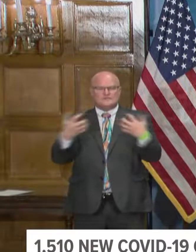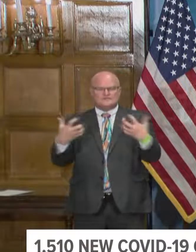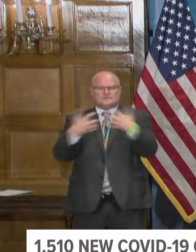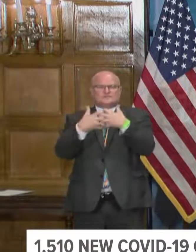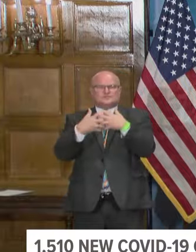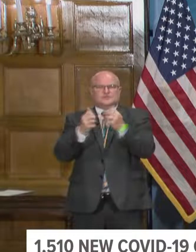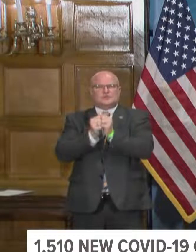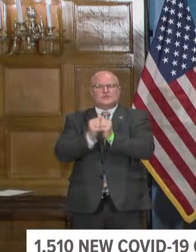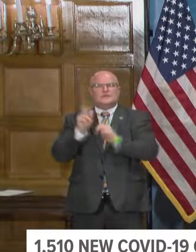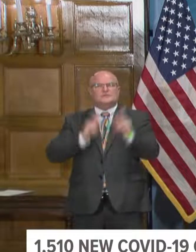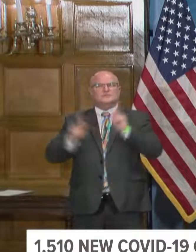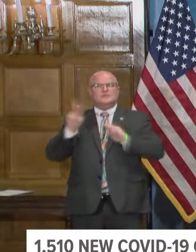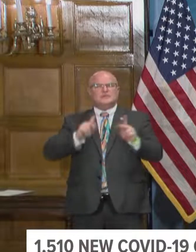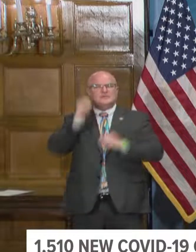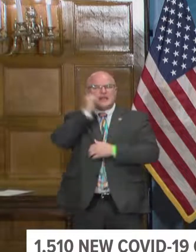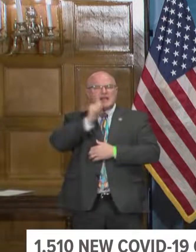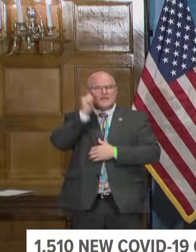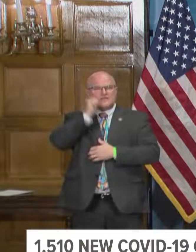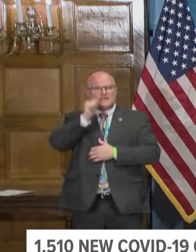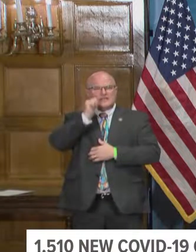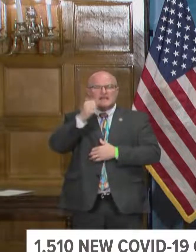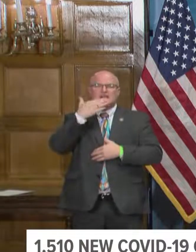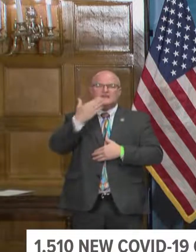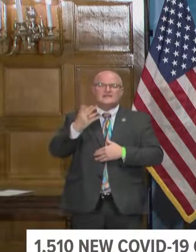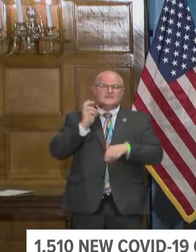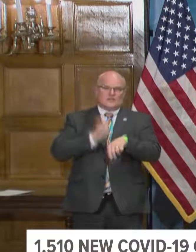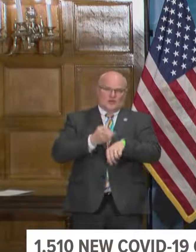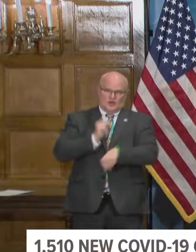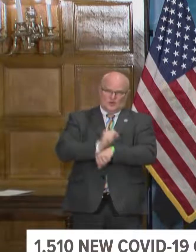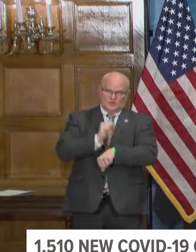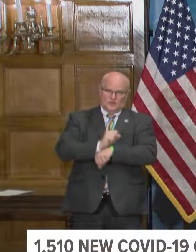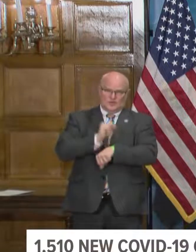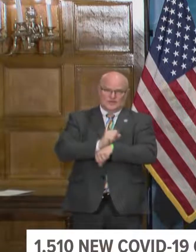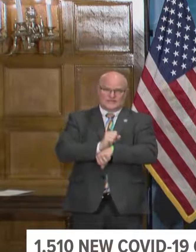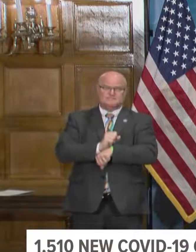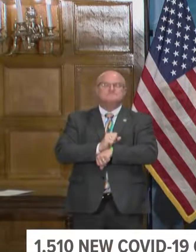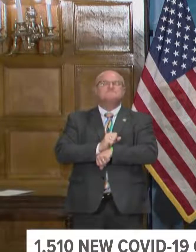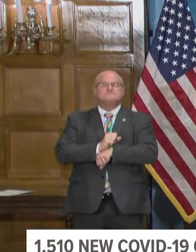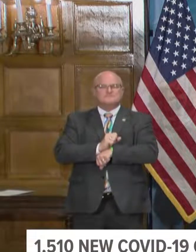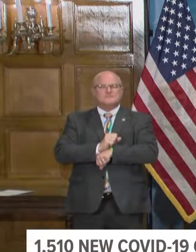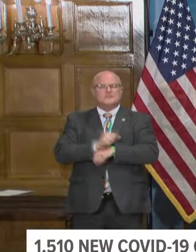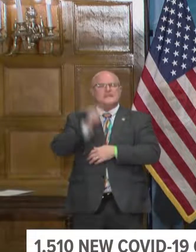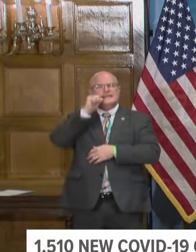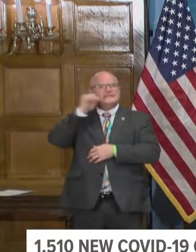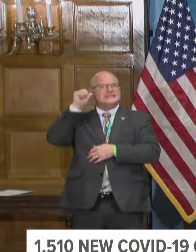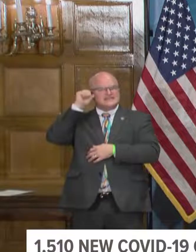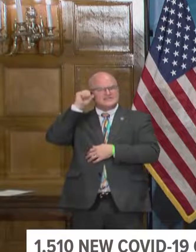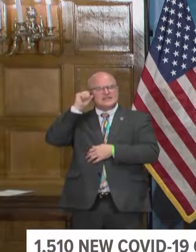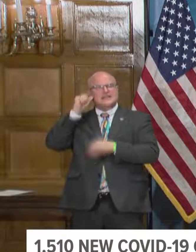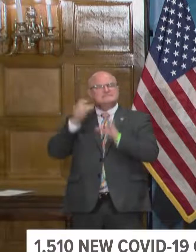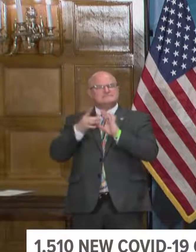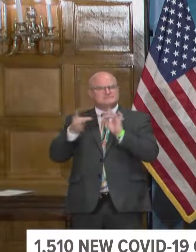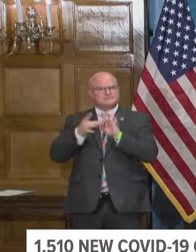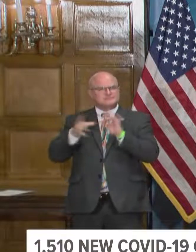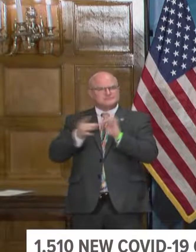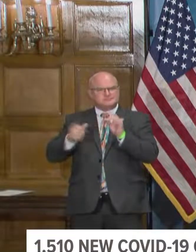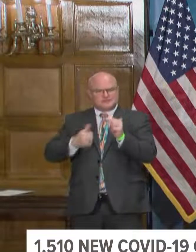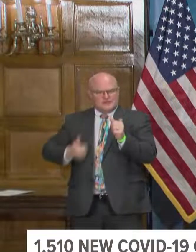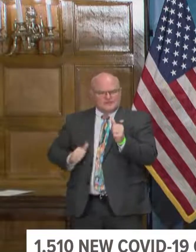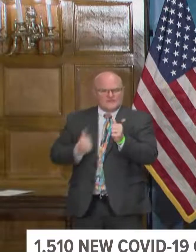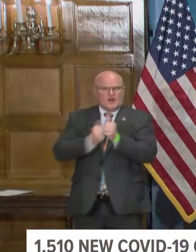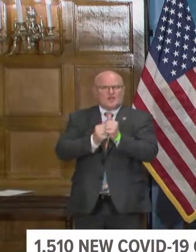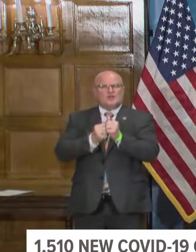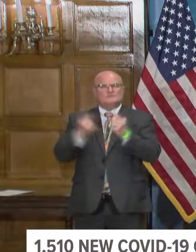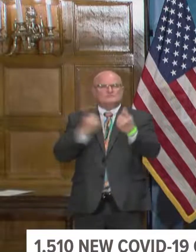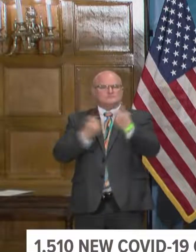Arkansans day in and day out. Really appreciate all the hard work. So as we discussed yesterday, I'll just give you kind of an update and some of the follow-on questions that our office continues